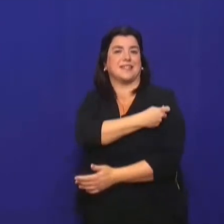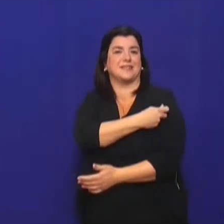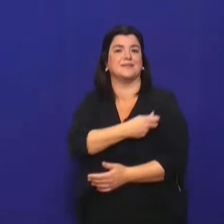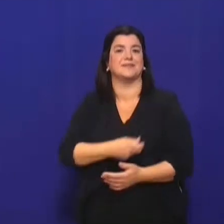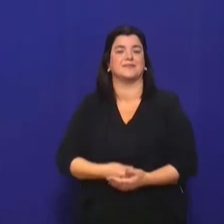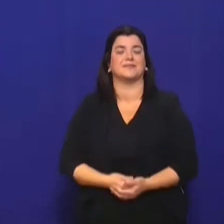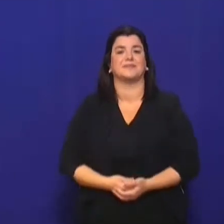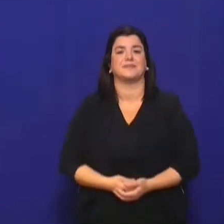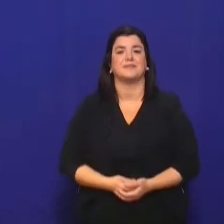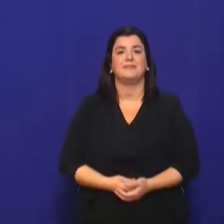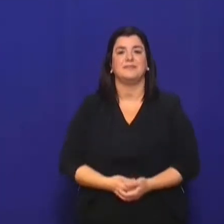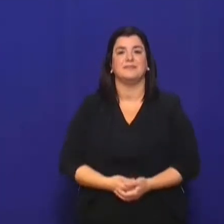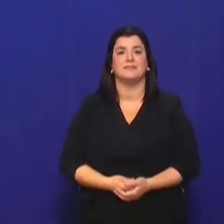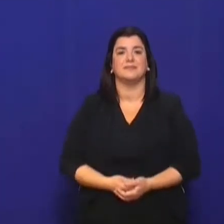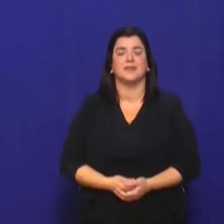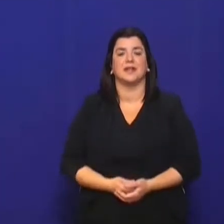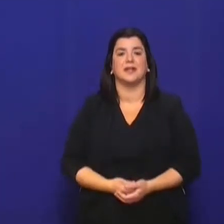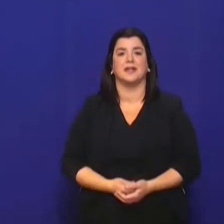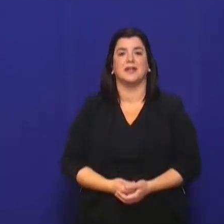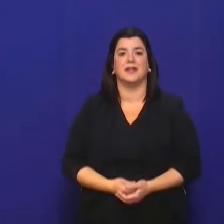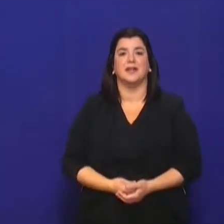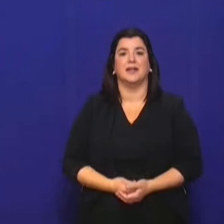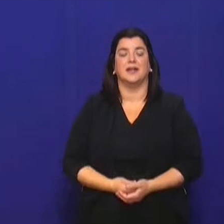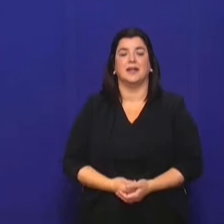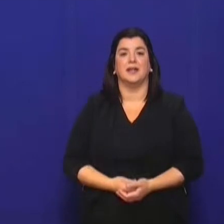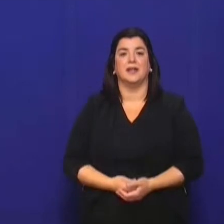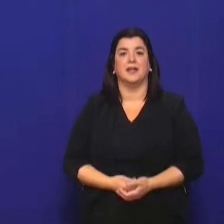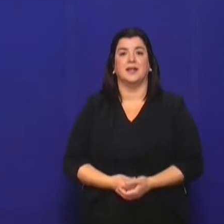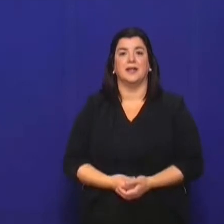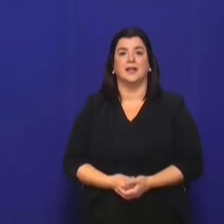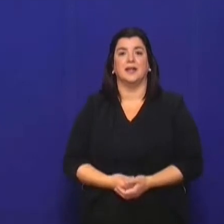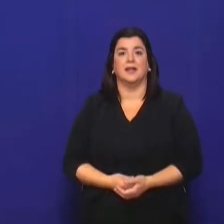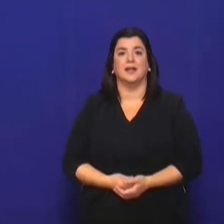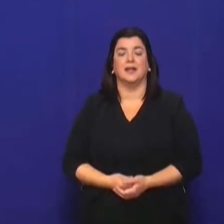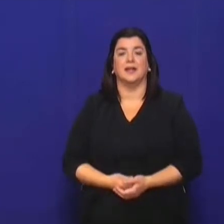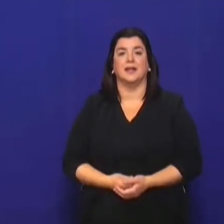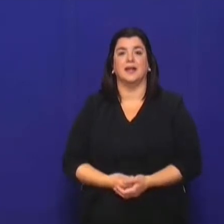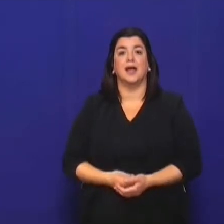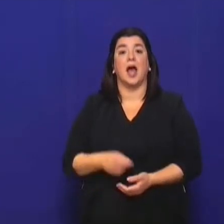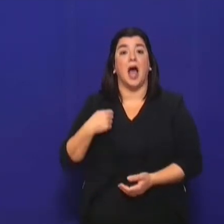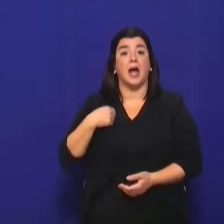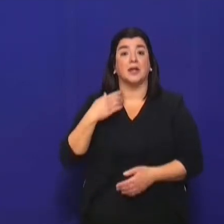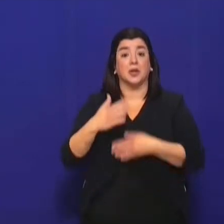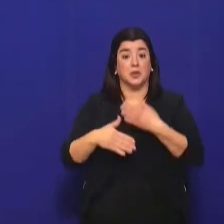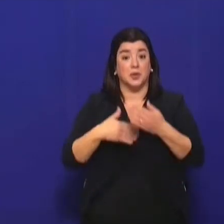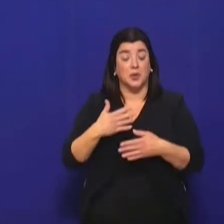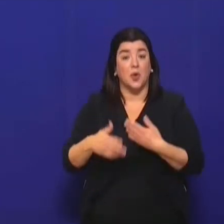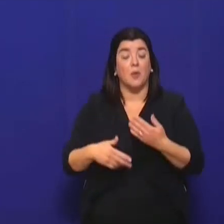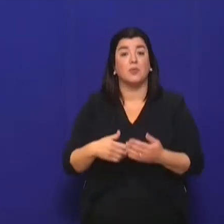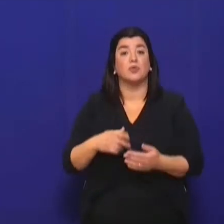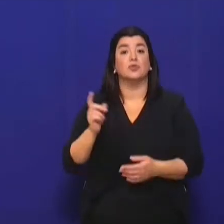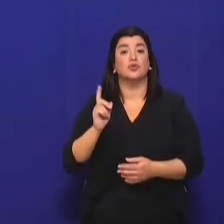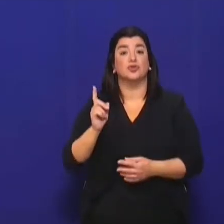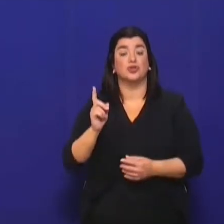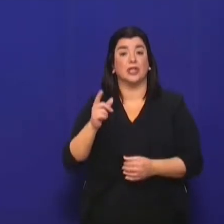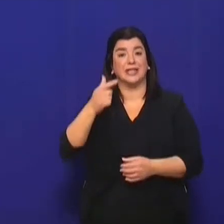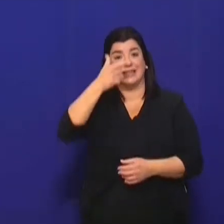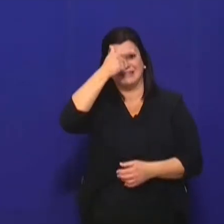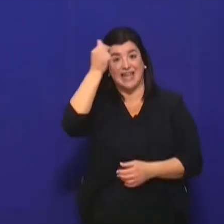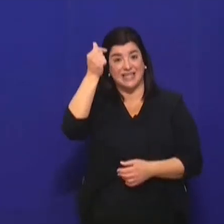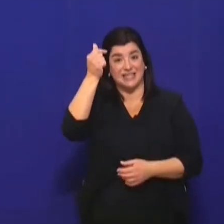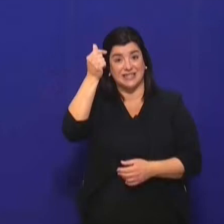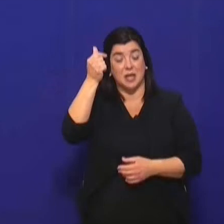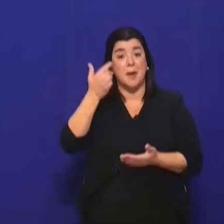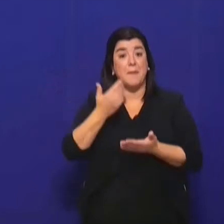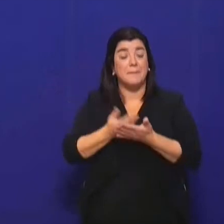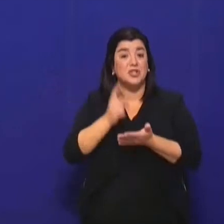Nfakkarkom ukoll x'qed jiġri bil-testijiet tagħna għaliex aħna bqajna għaddejjin nittestjaw u anka biex naqbdu l-każijiet kemm